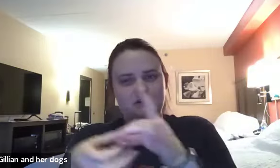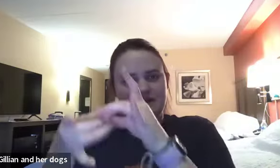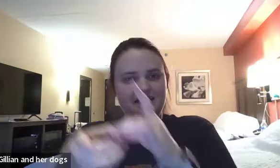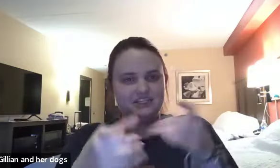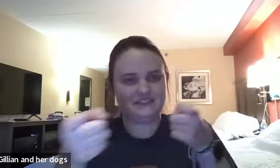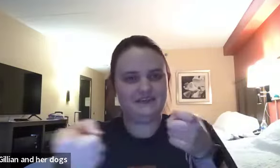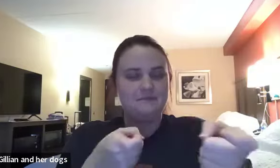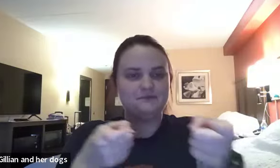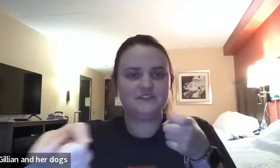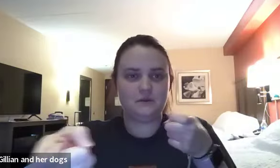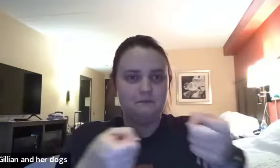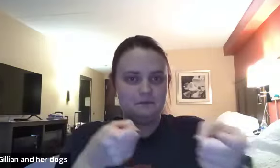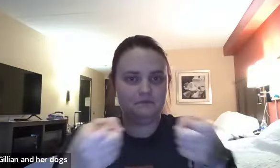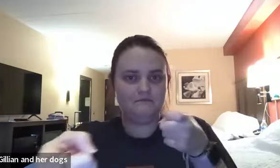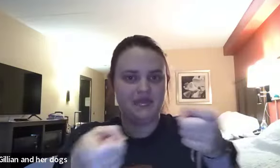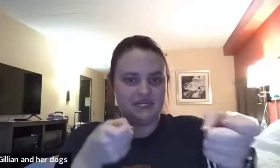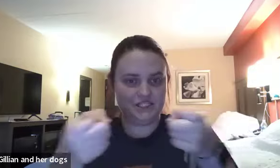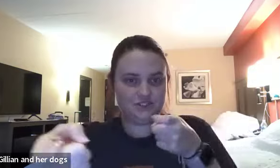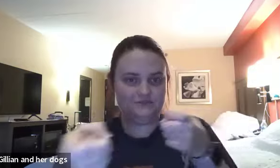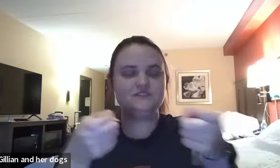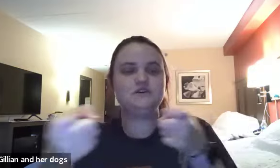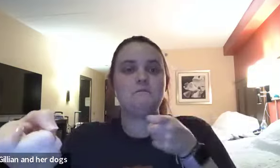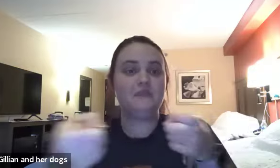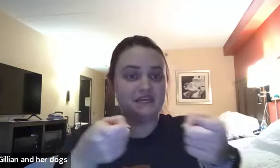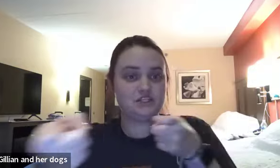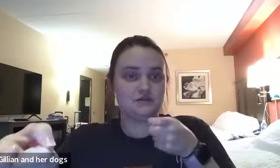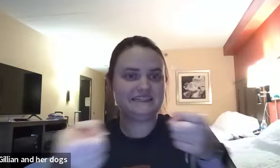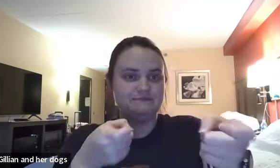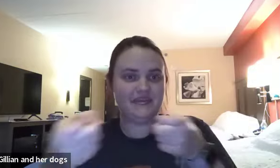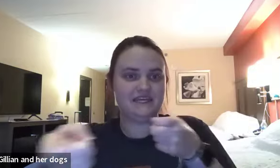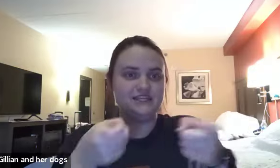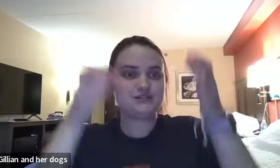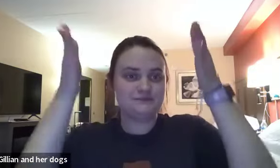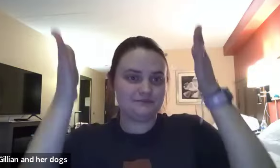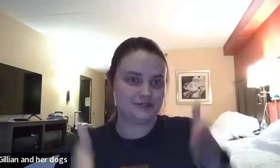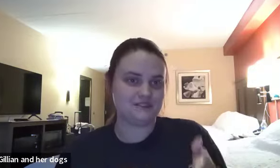all that connections like that. So manage. So manager is manage person.